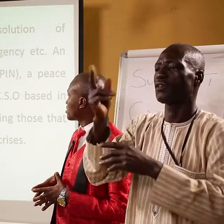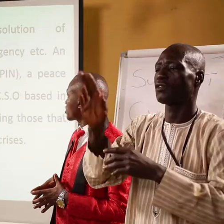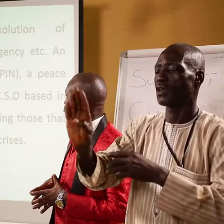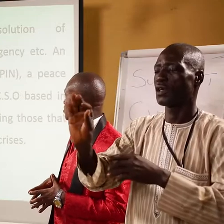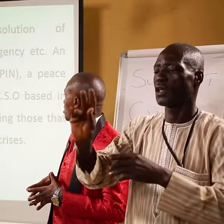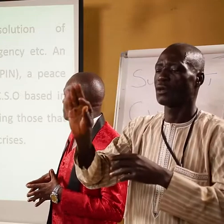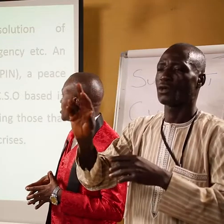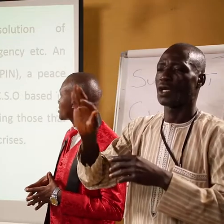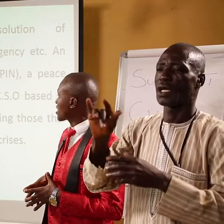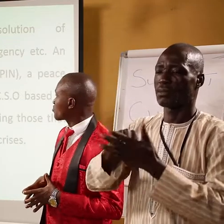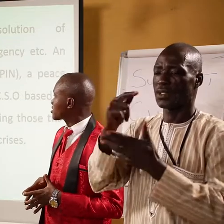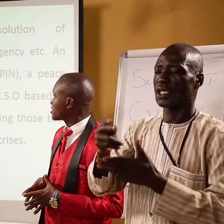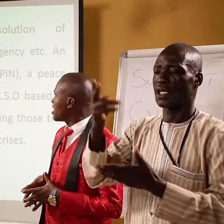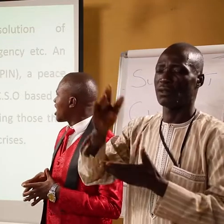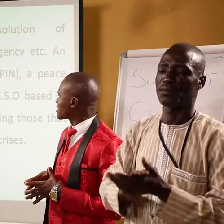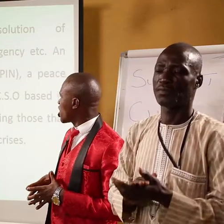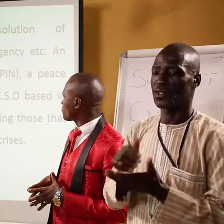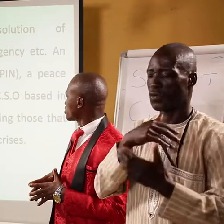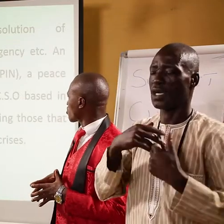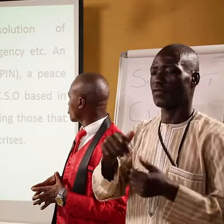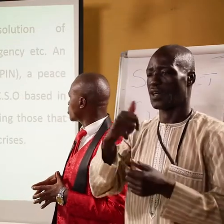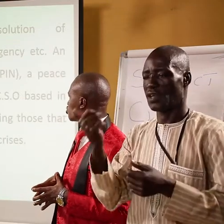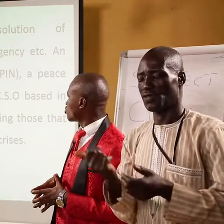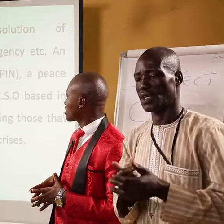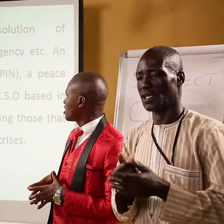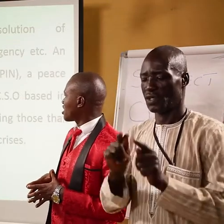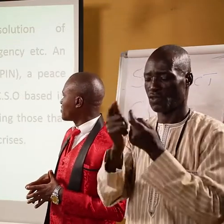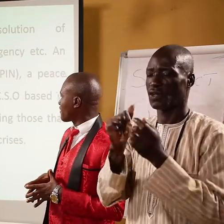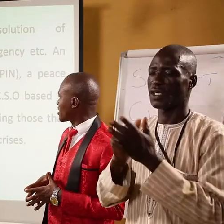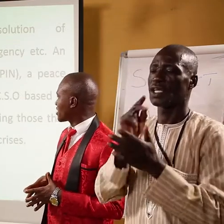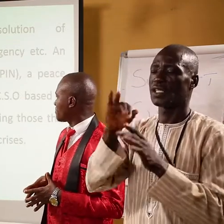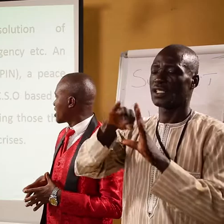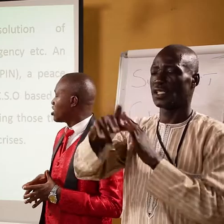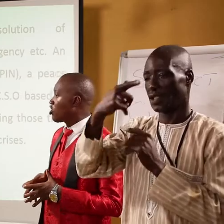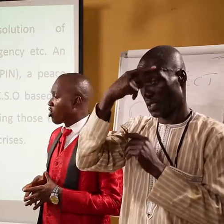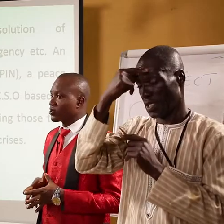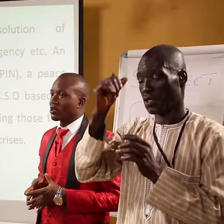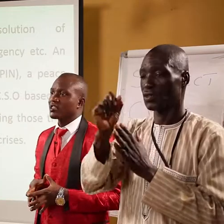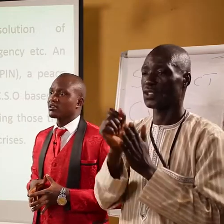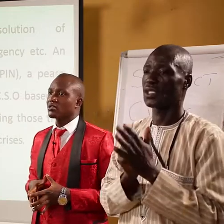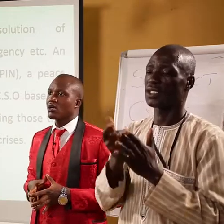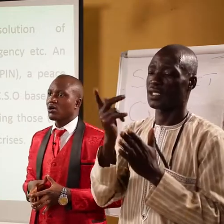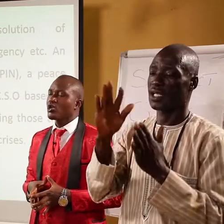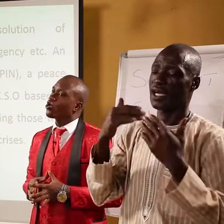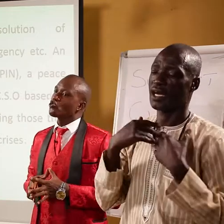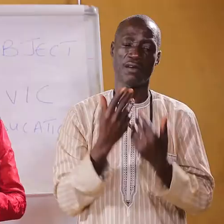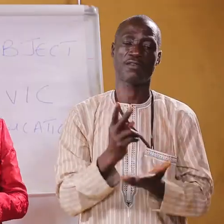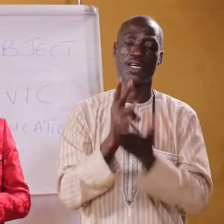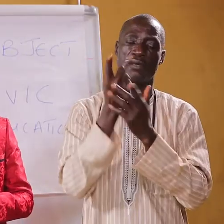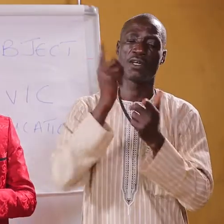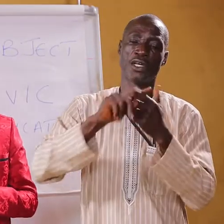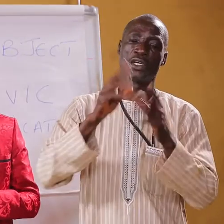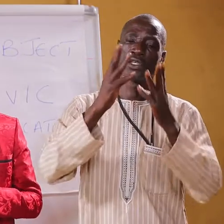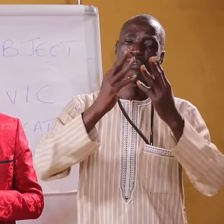resolution CSO based in Kano State, has helped in supporting those that have been affected by communal crisis. We all know